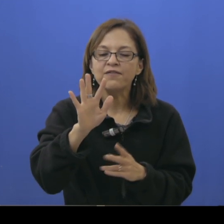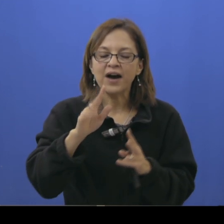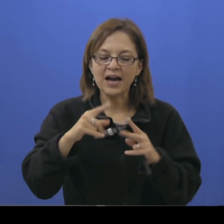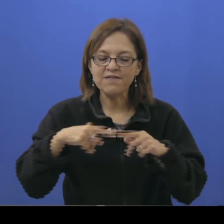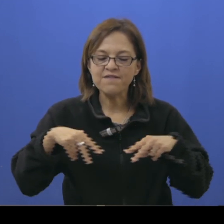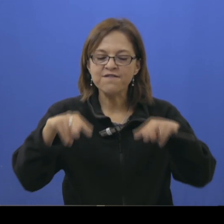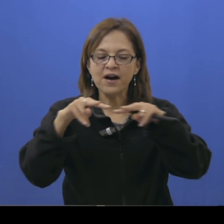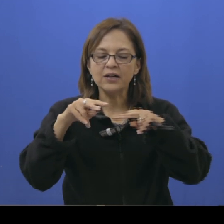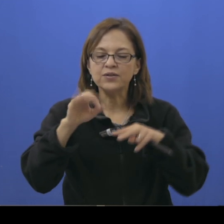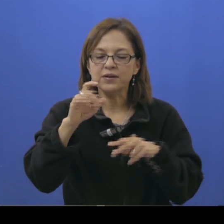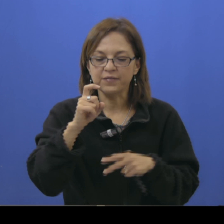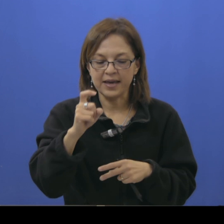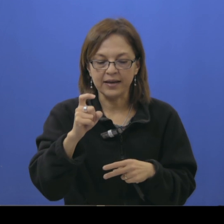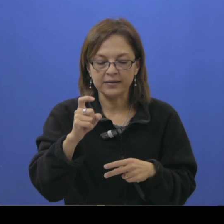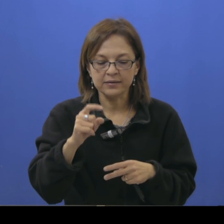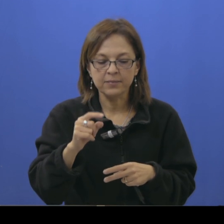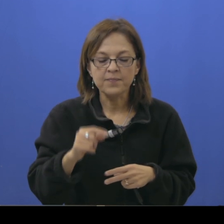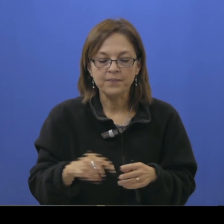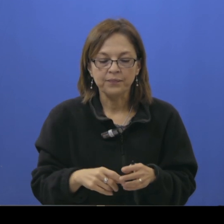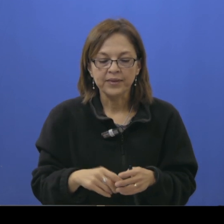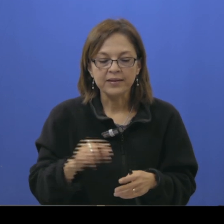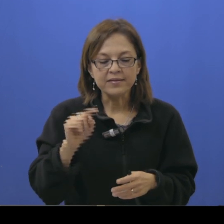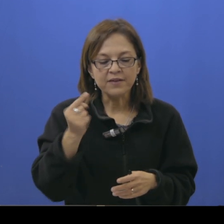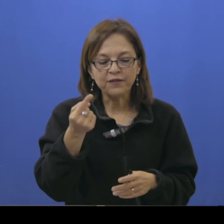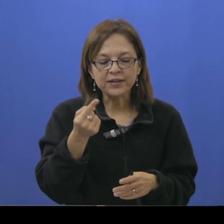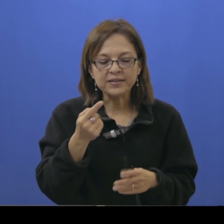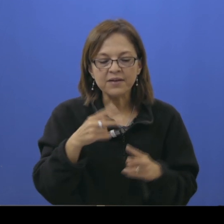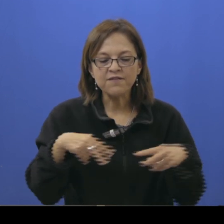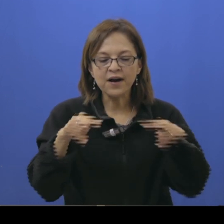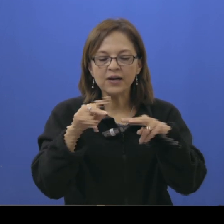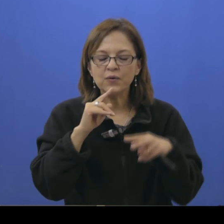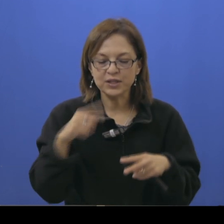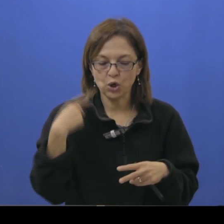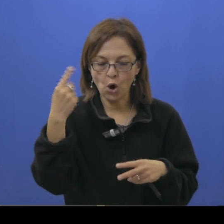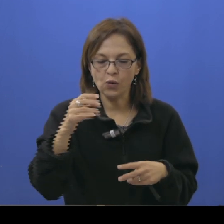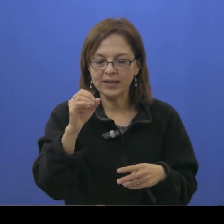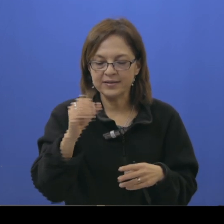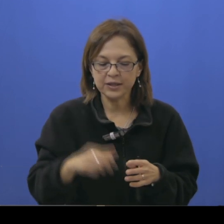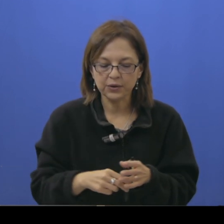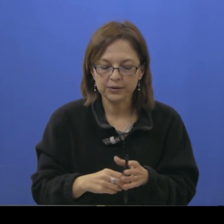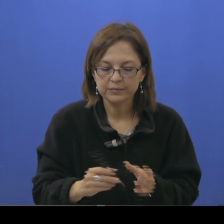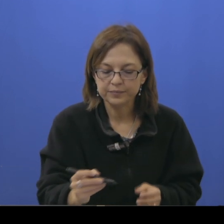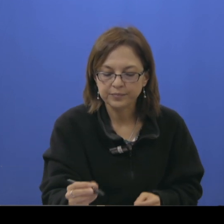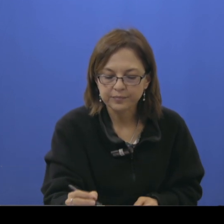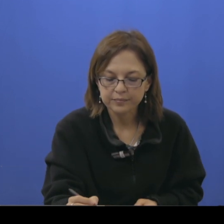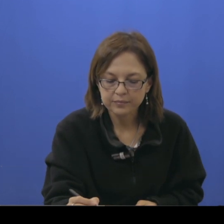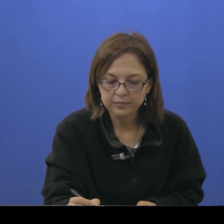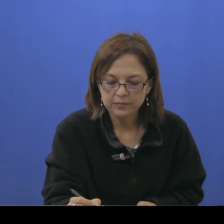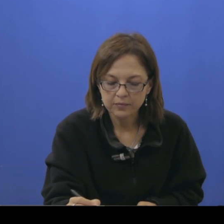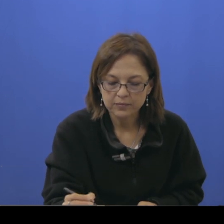find 5 values of x. Then the first value is always 0.